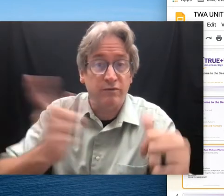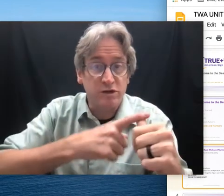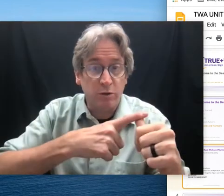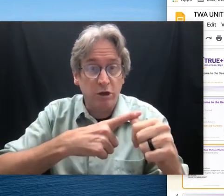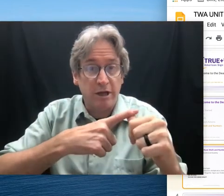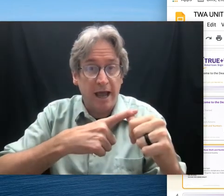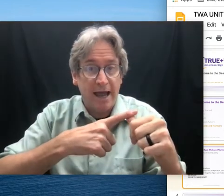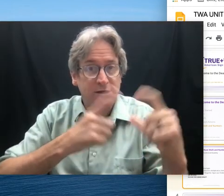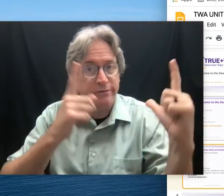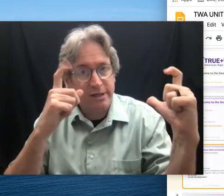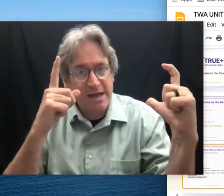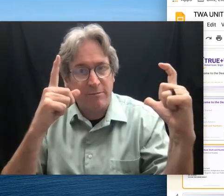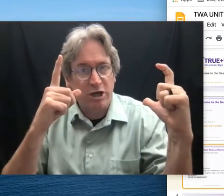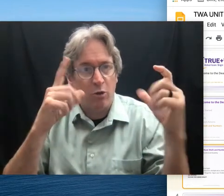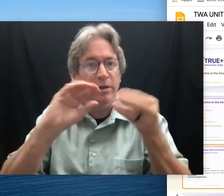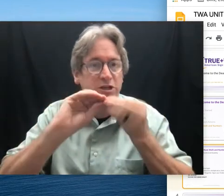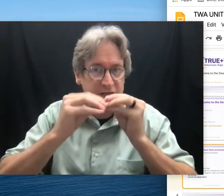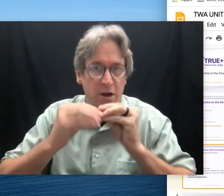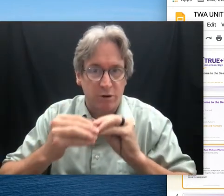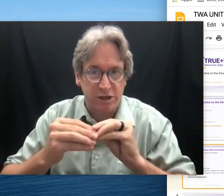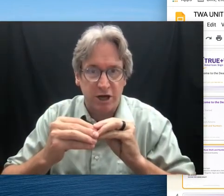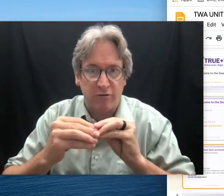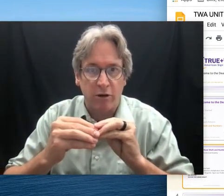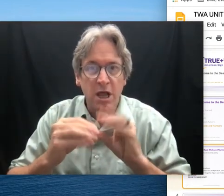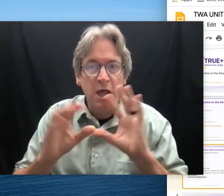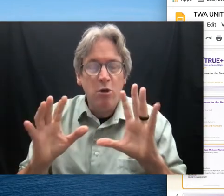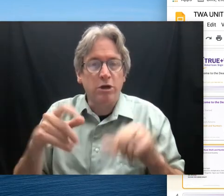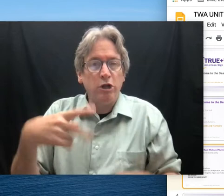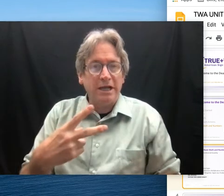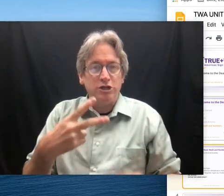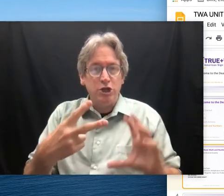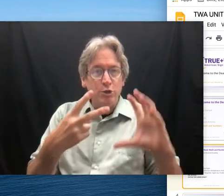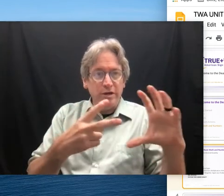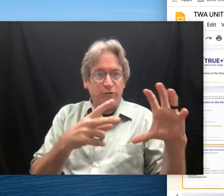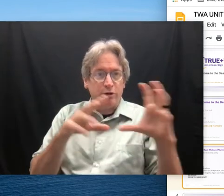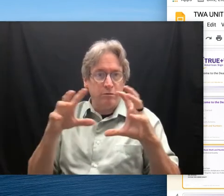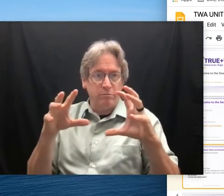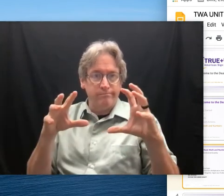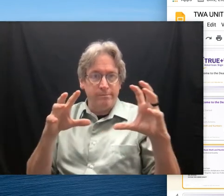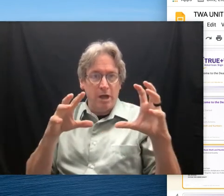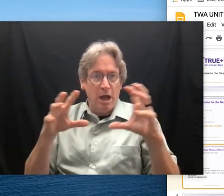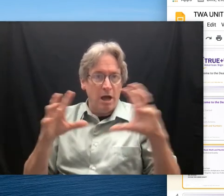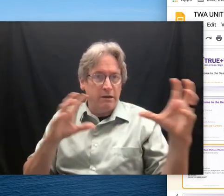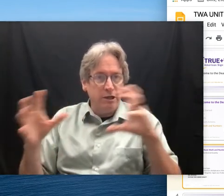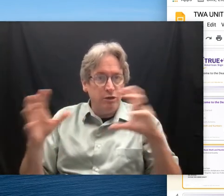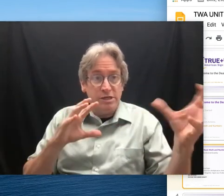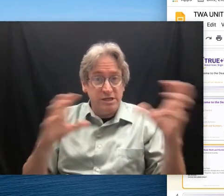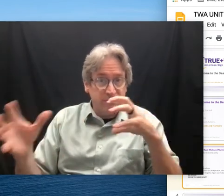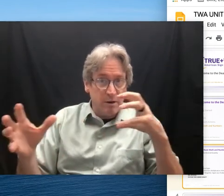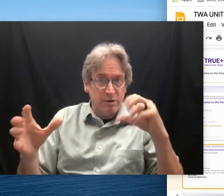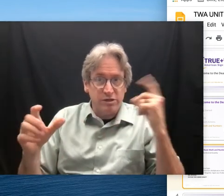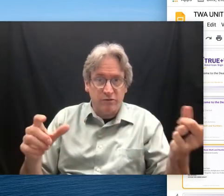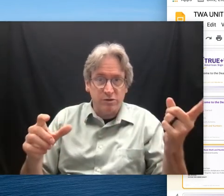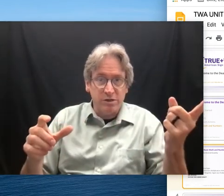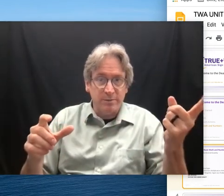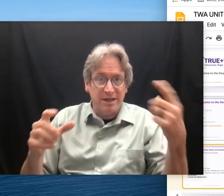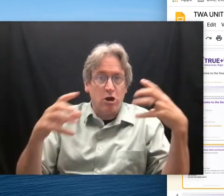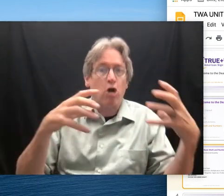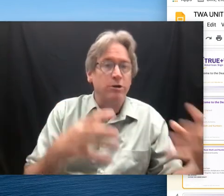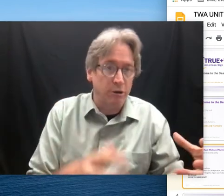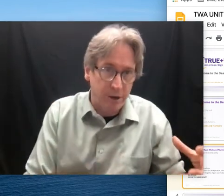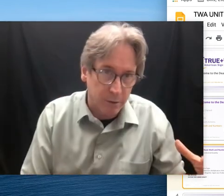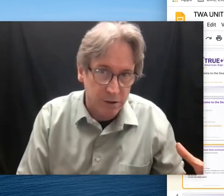So first we'll look at sort of the snapshot will be just in numbers in general. We're going to look at two different uses for numbers. The first one is